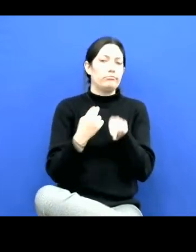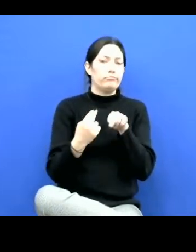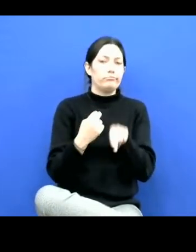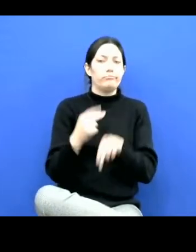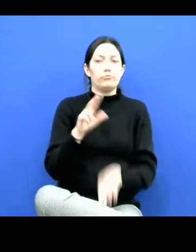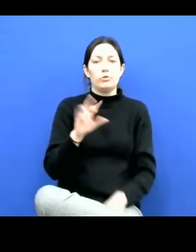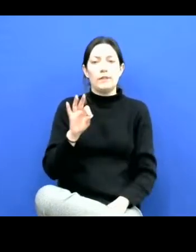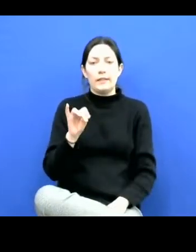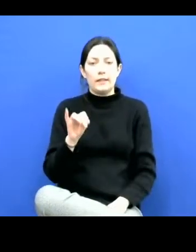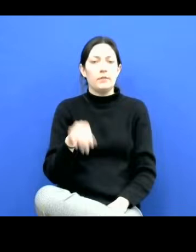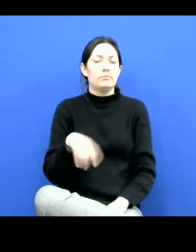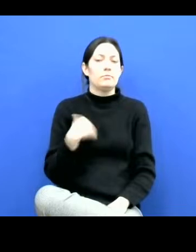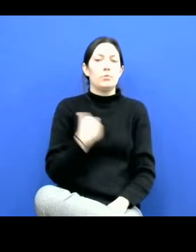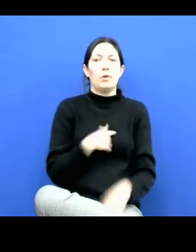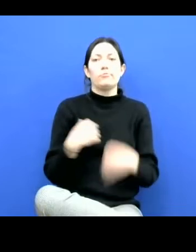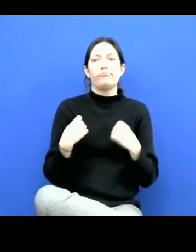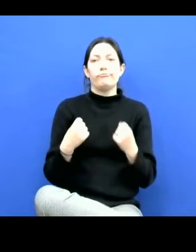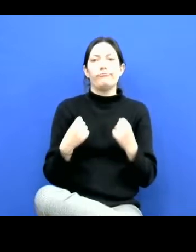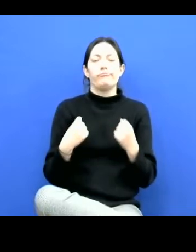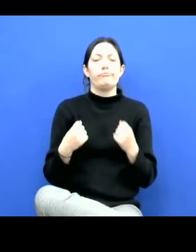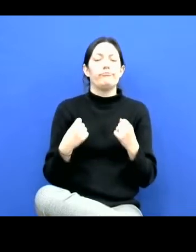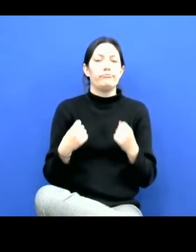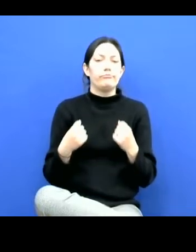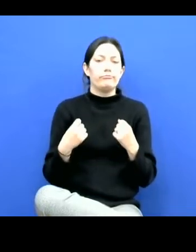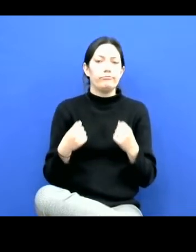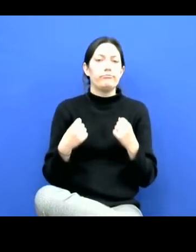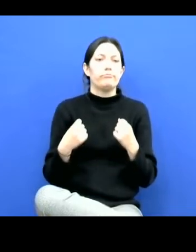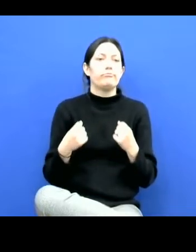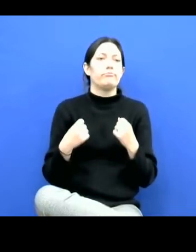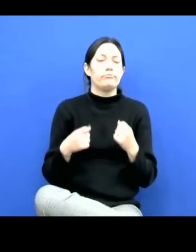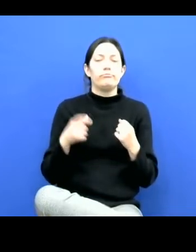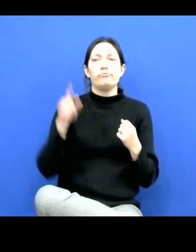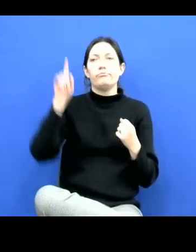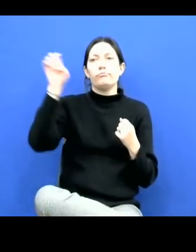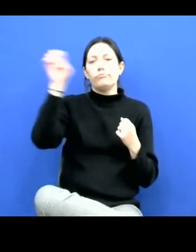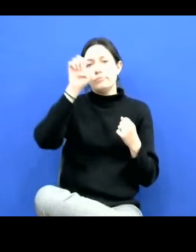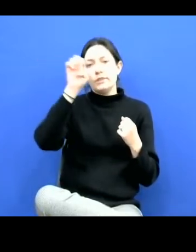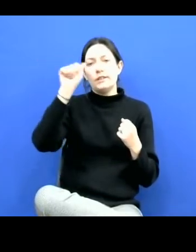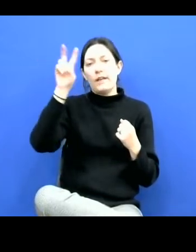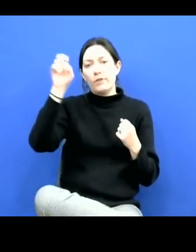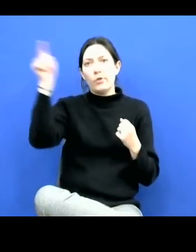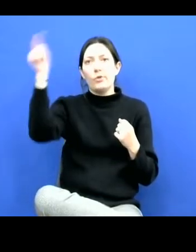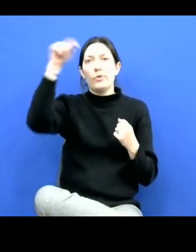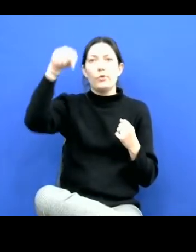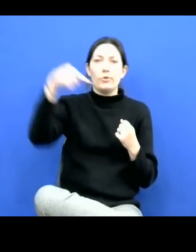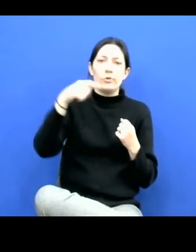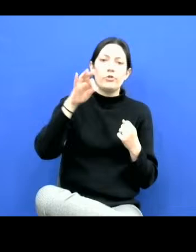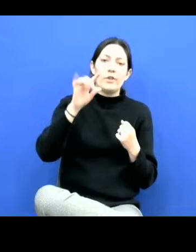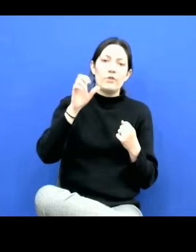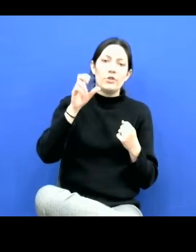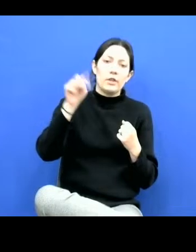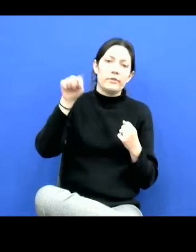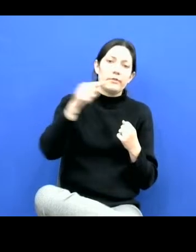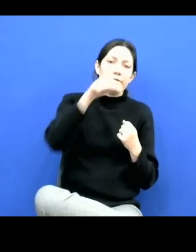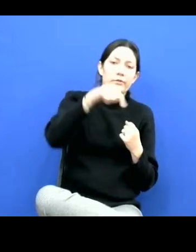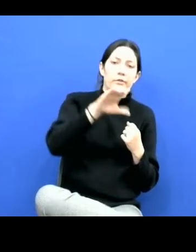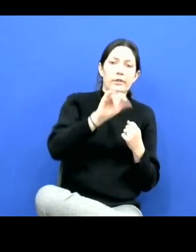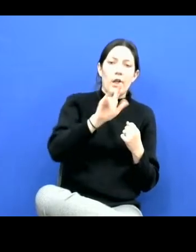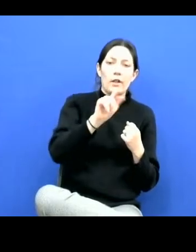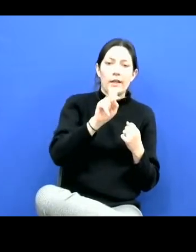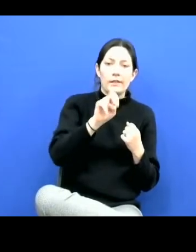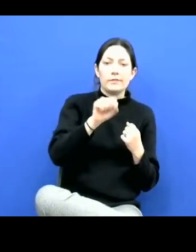you move down the roads from the busyness of East Avenue to Jefferson to Kelkins, Lehigh Station Road, it just gets more